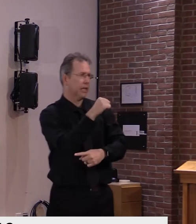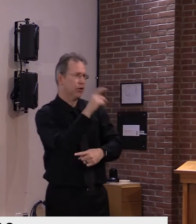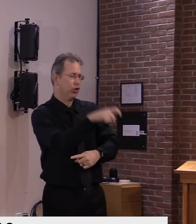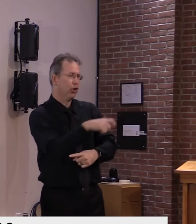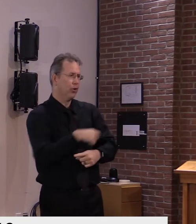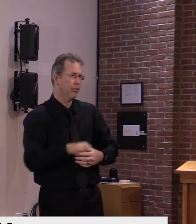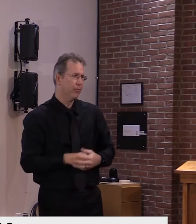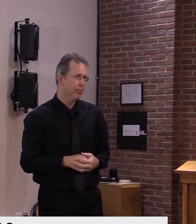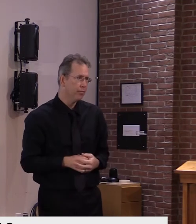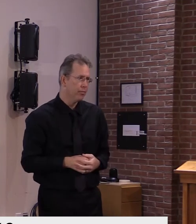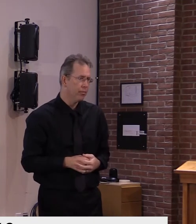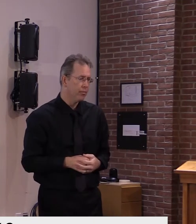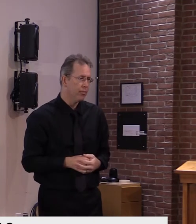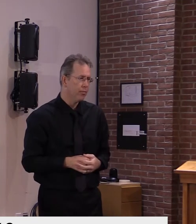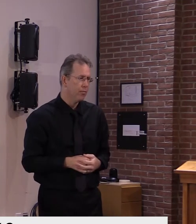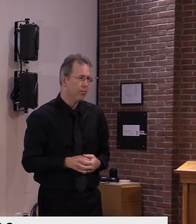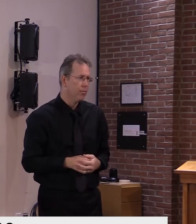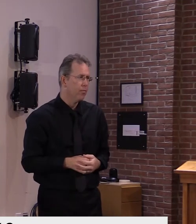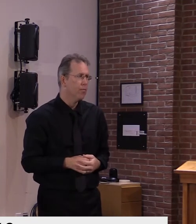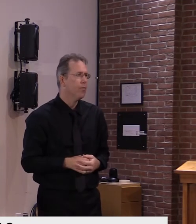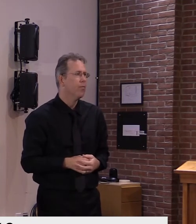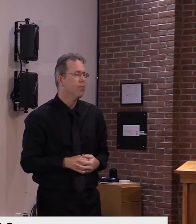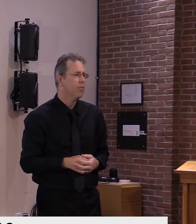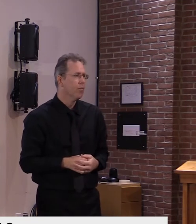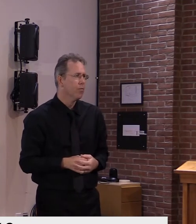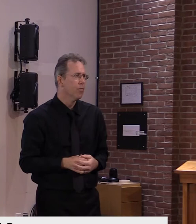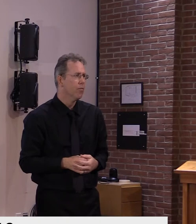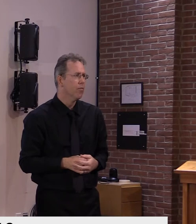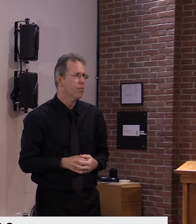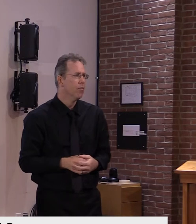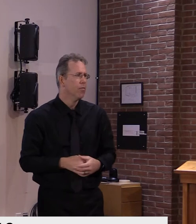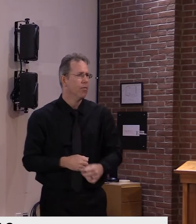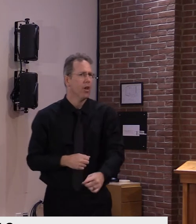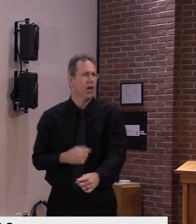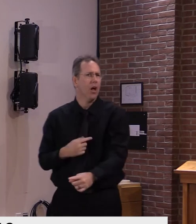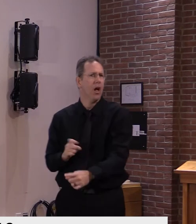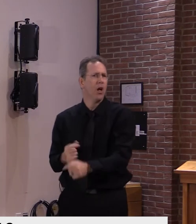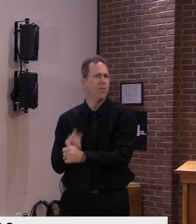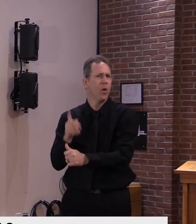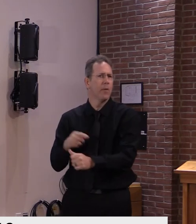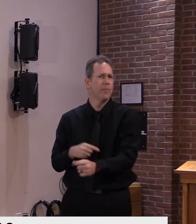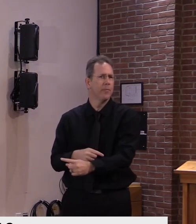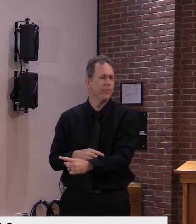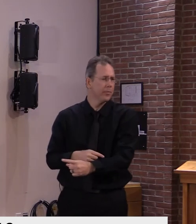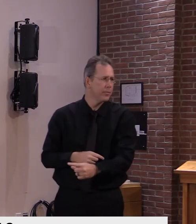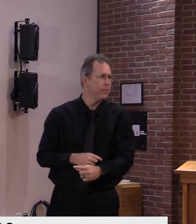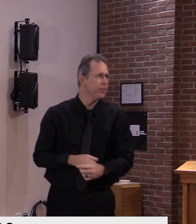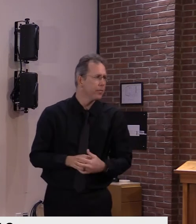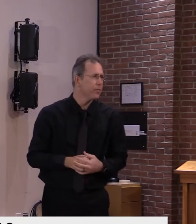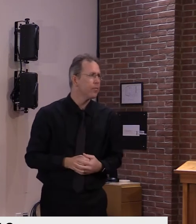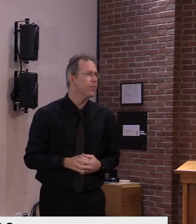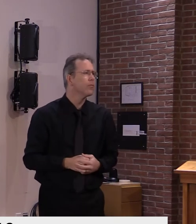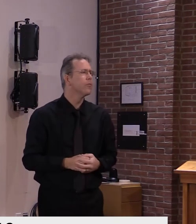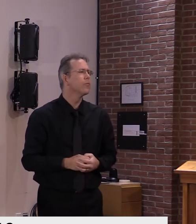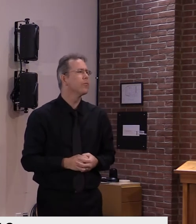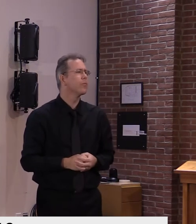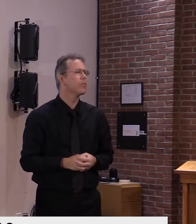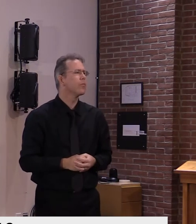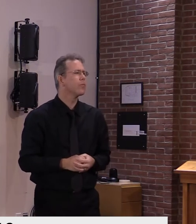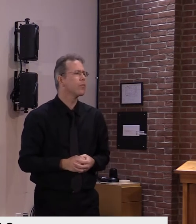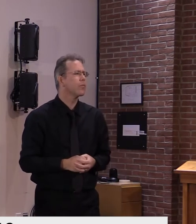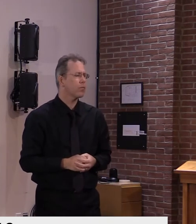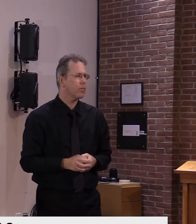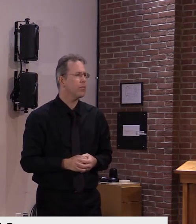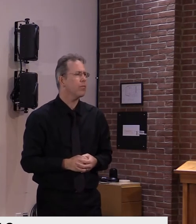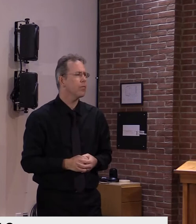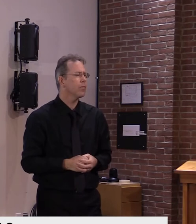Okay, thank you. And second question is probably for Commissioner French. The freedom decision by the Supreme Court